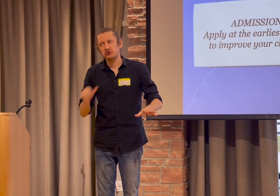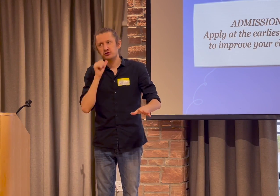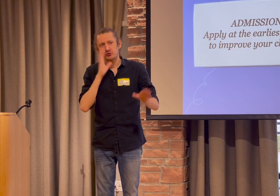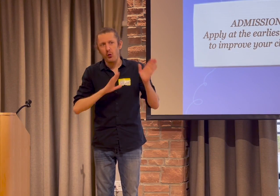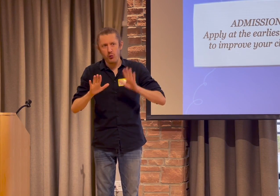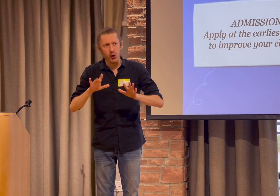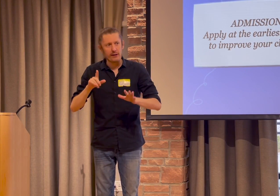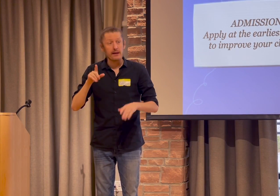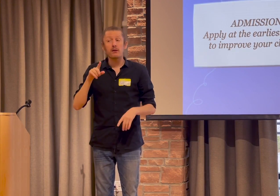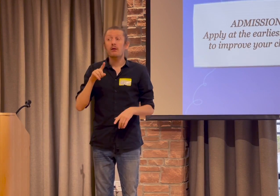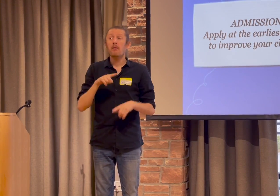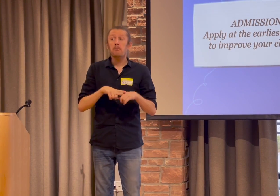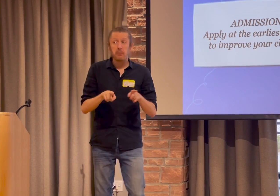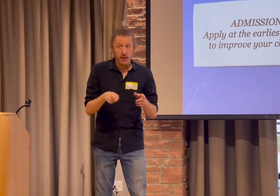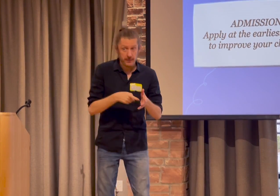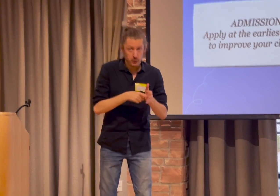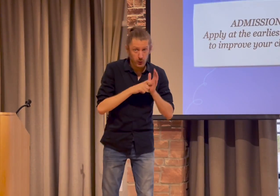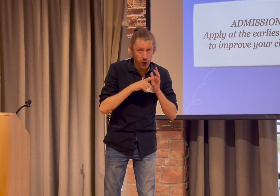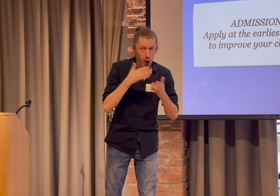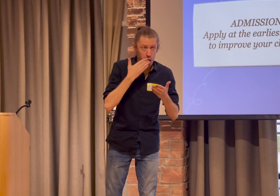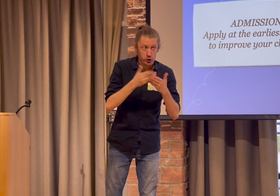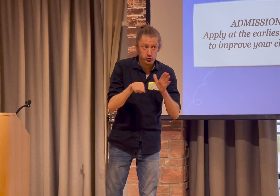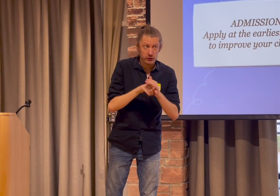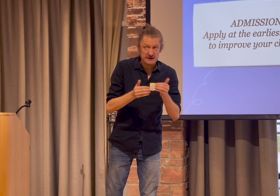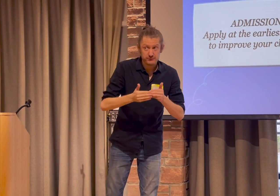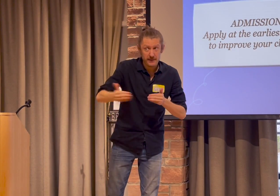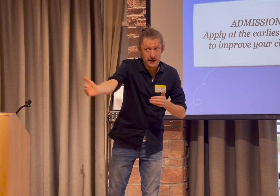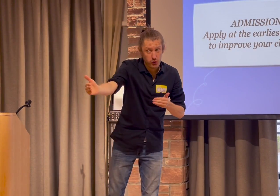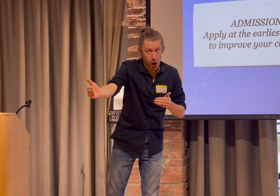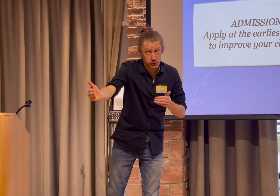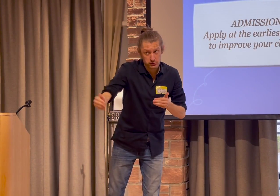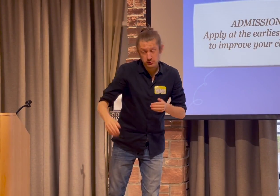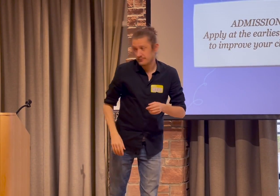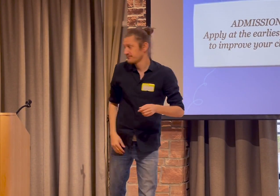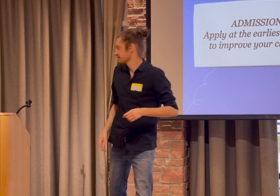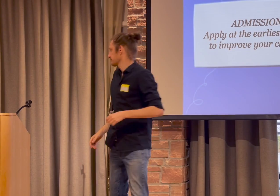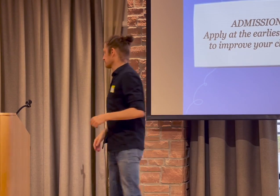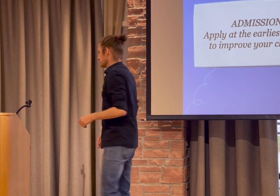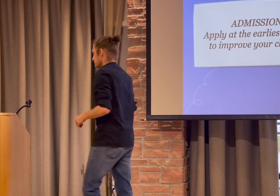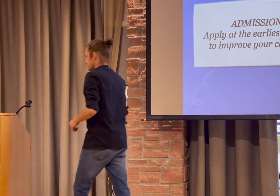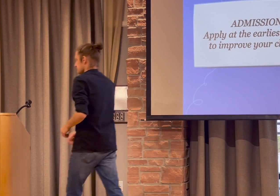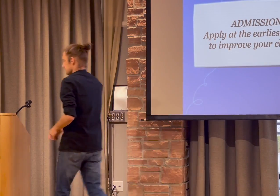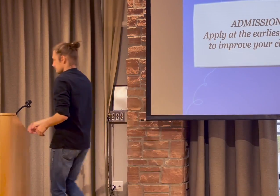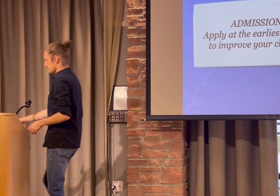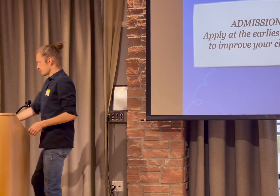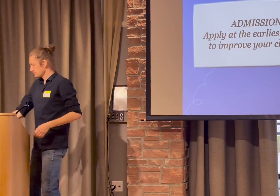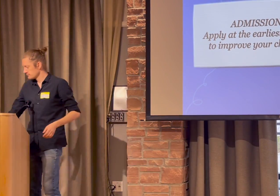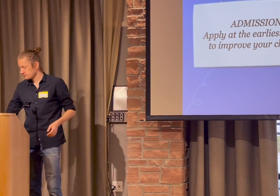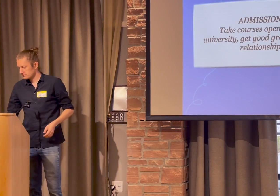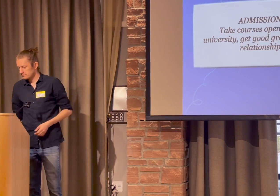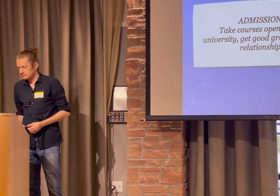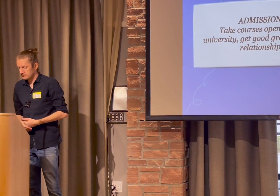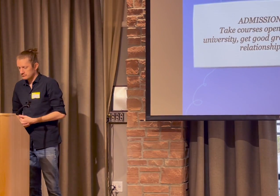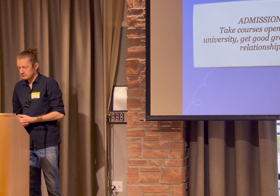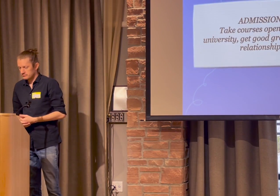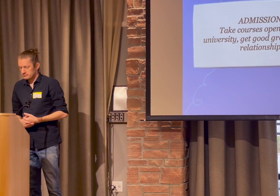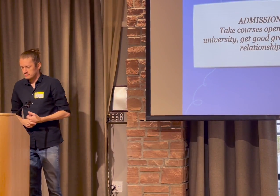past, before you enter school, you have options. Don't worry. But you do require good grades from here on